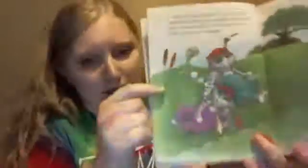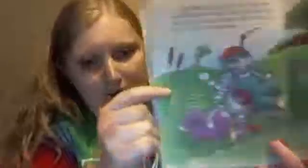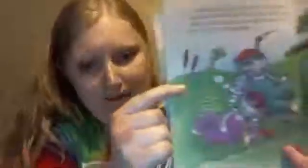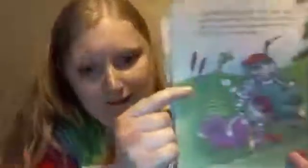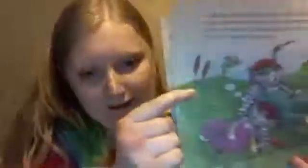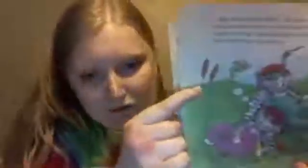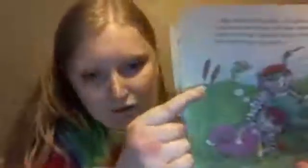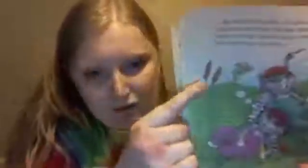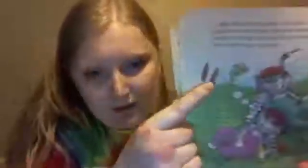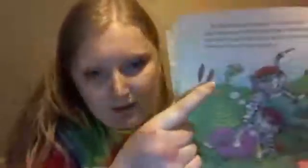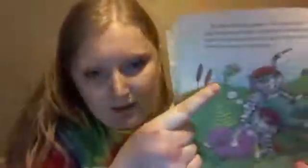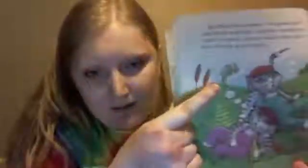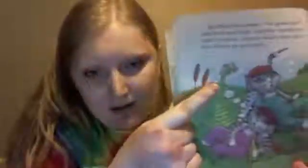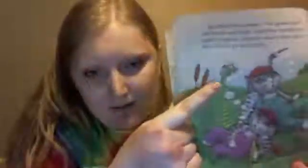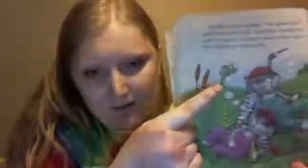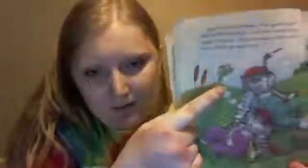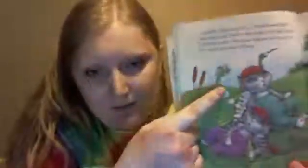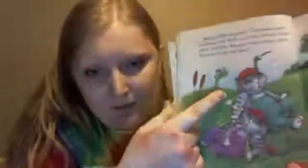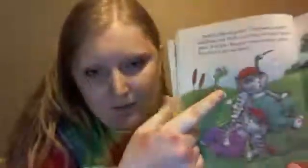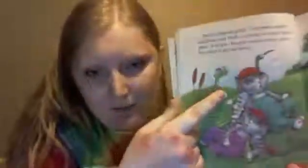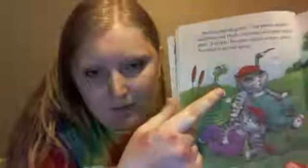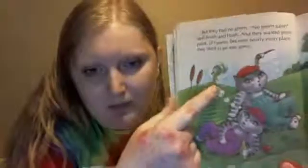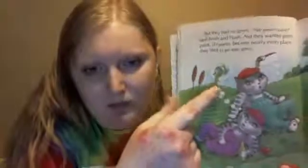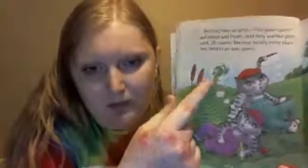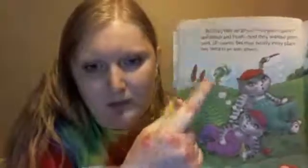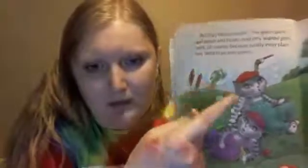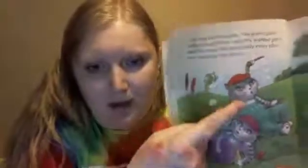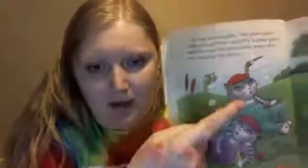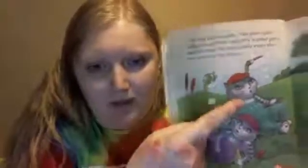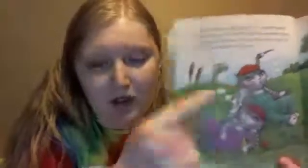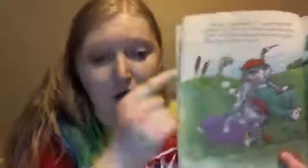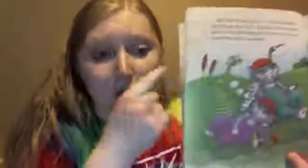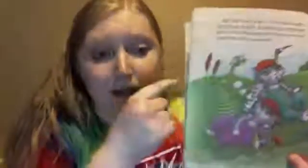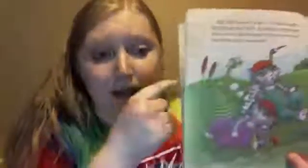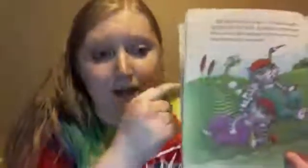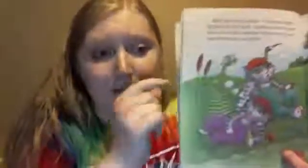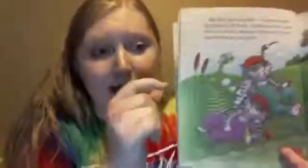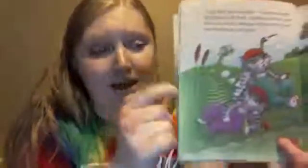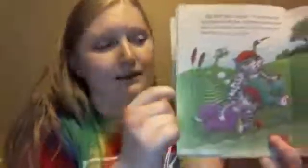you see he's dreaming about having, they're both dreaming about having green paint?